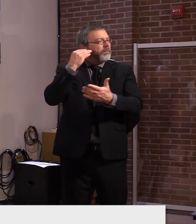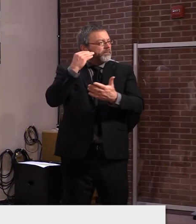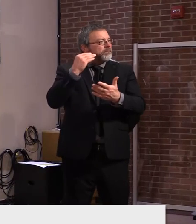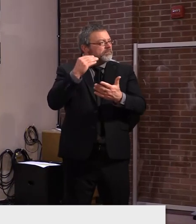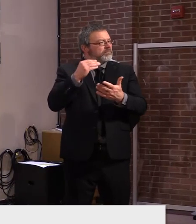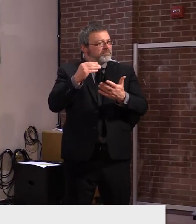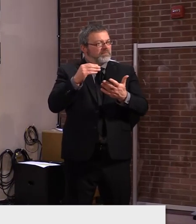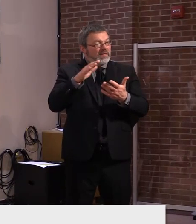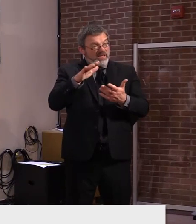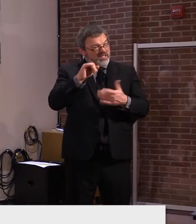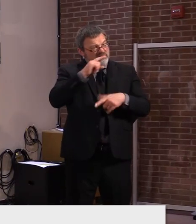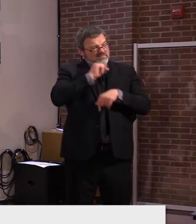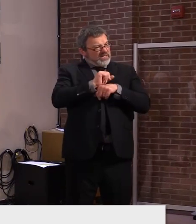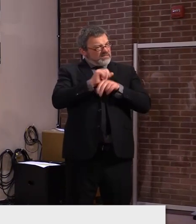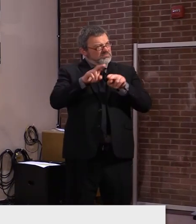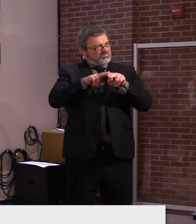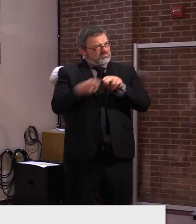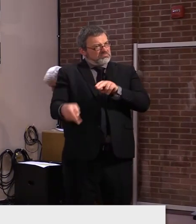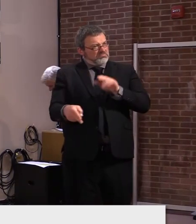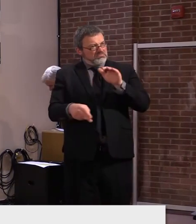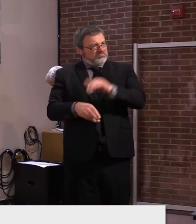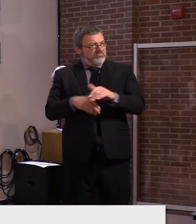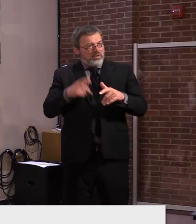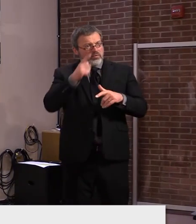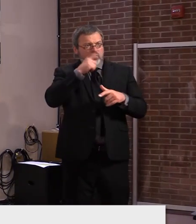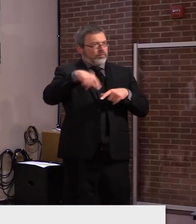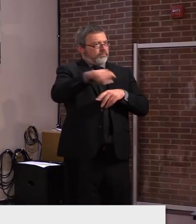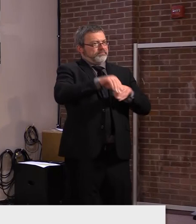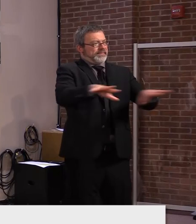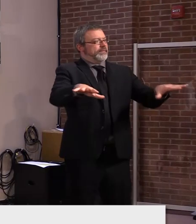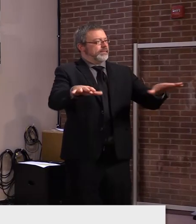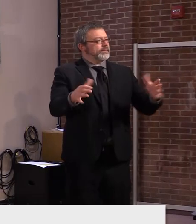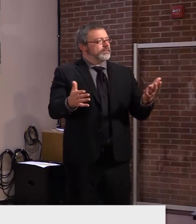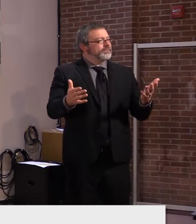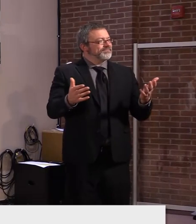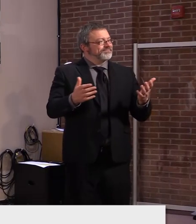that happen in the school classroom environment are